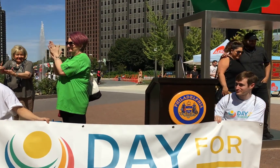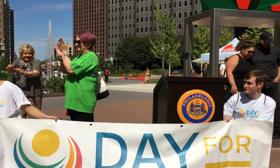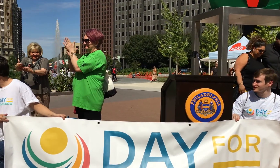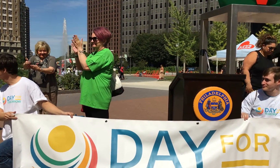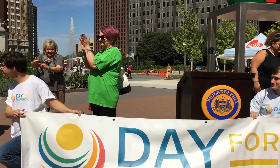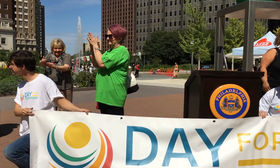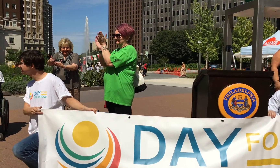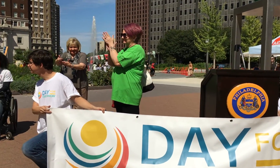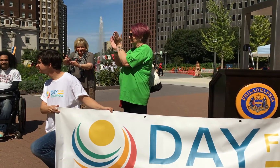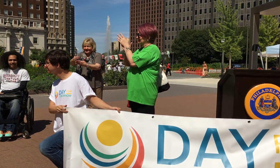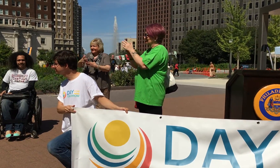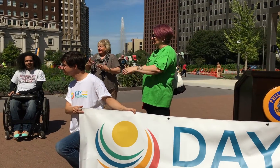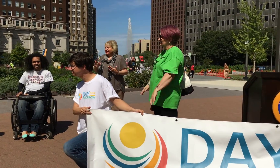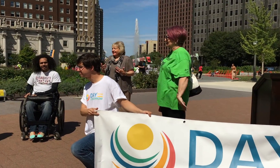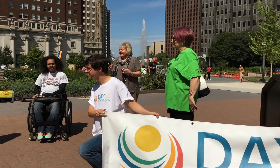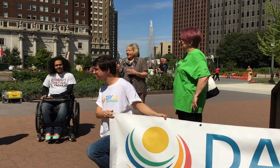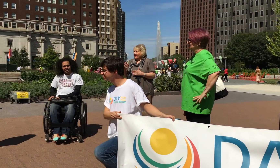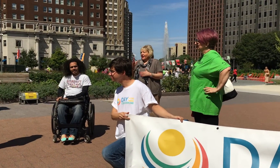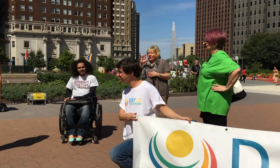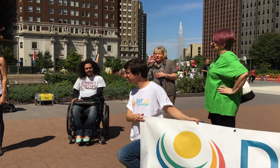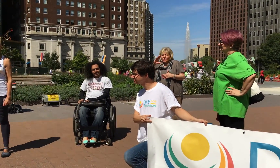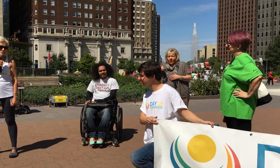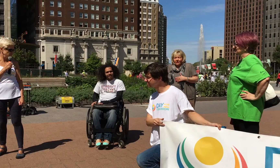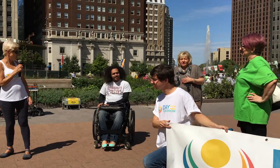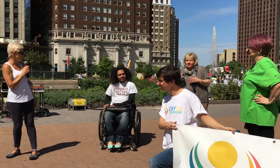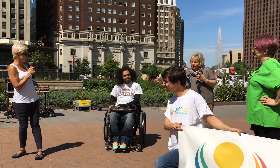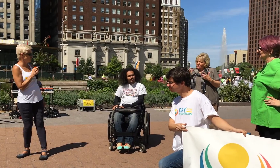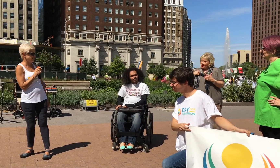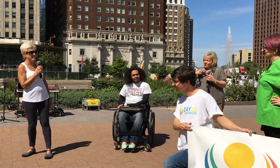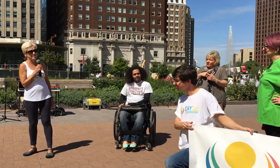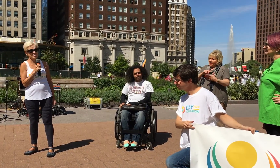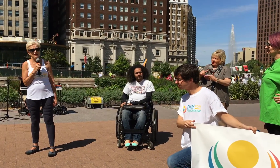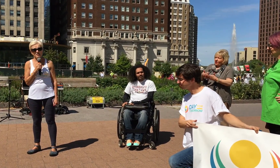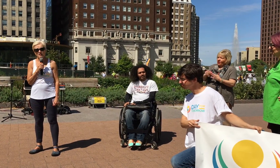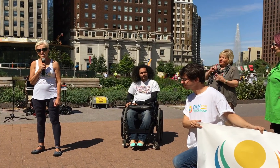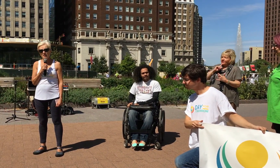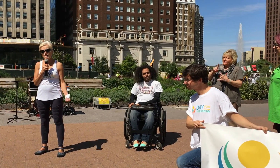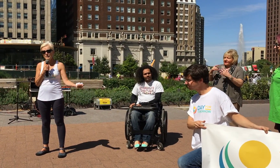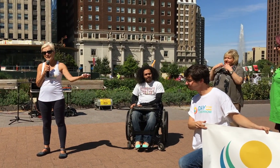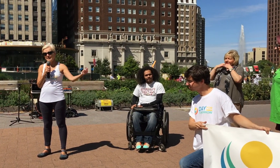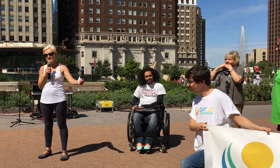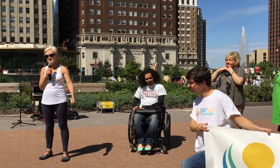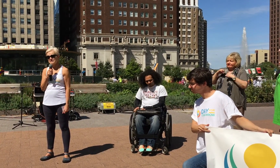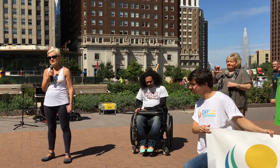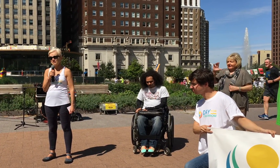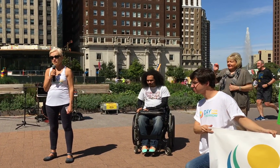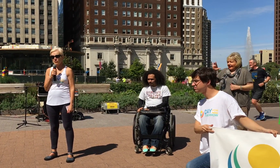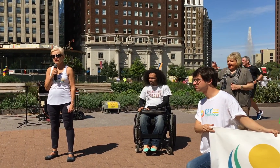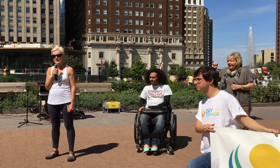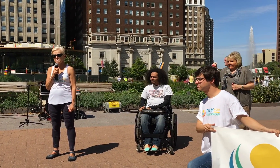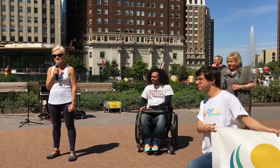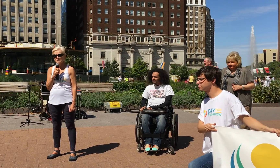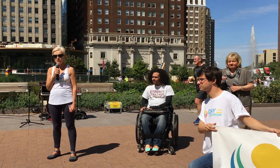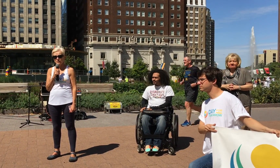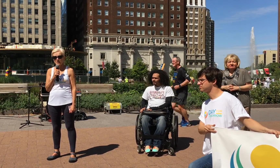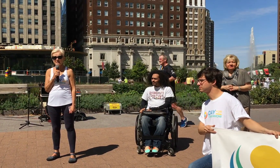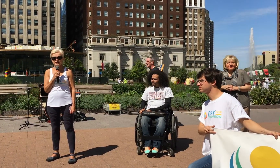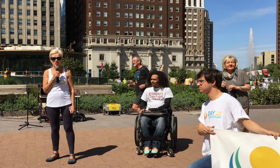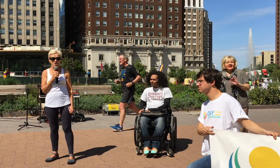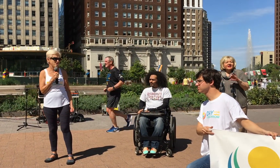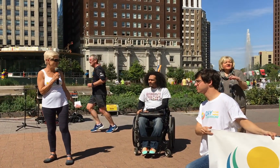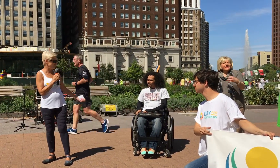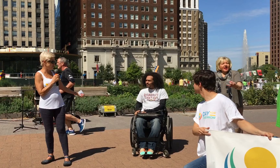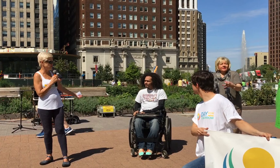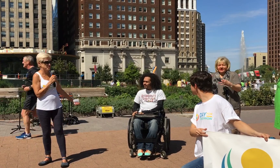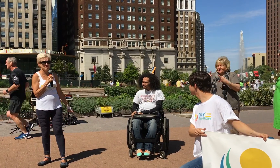Without a future, I don't know that we would all care as much as we all do care. And you know, our families and our